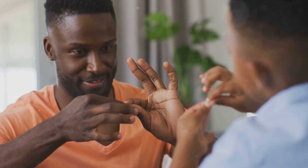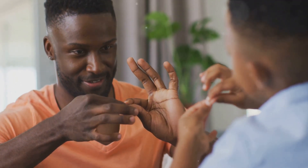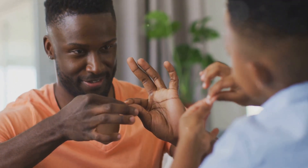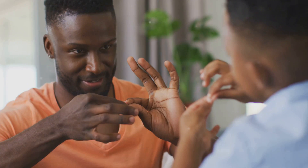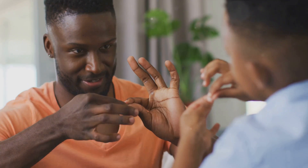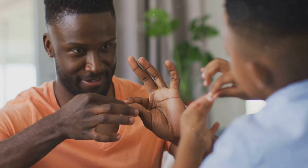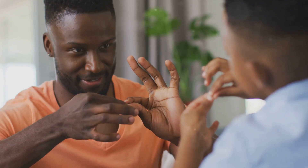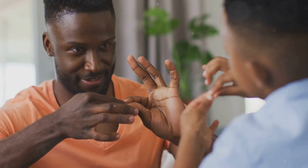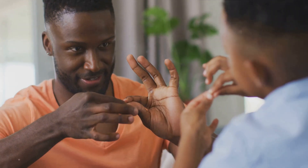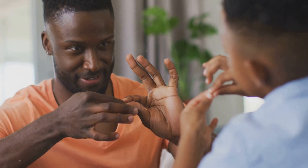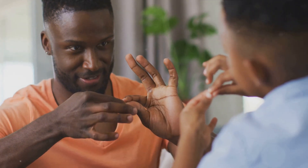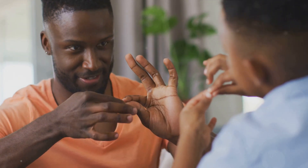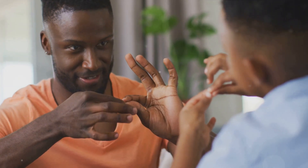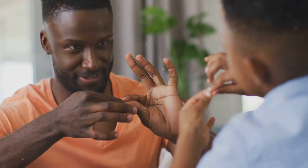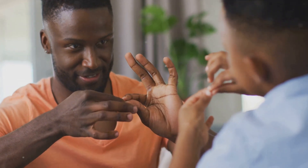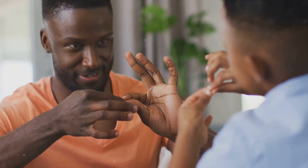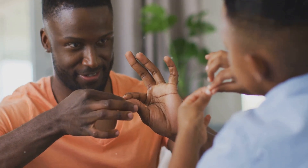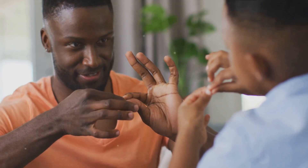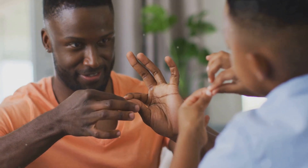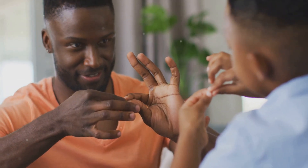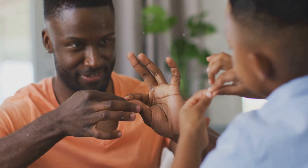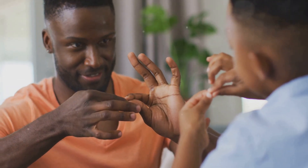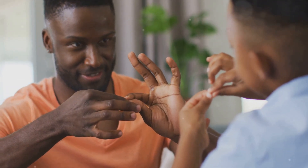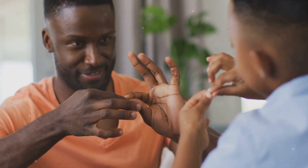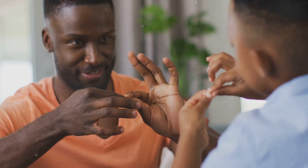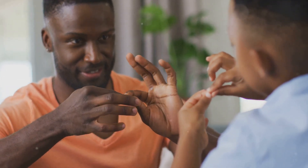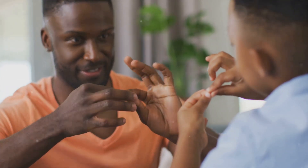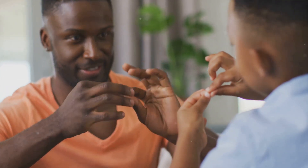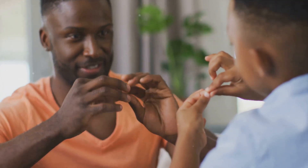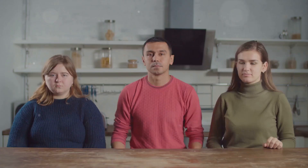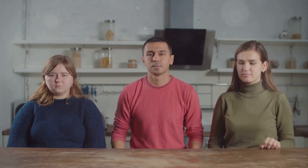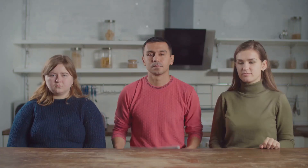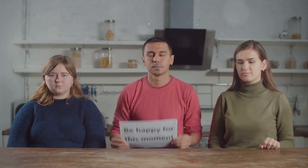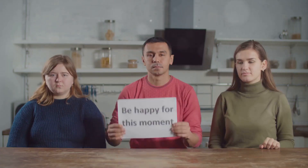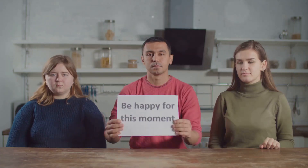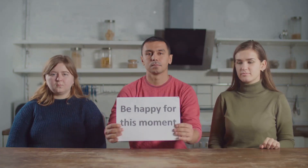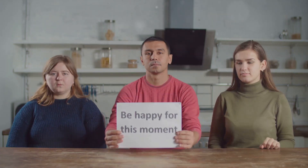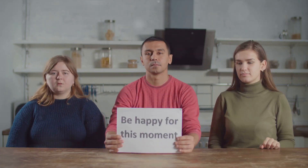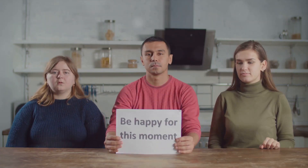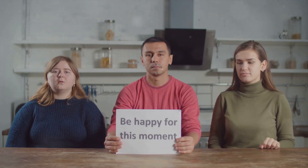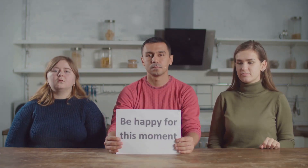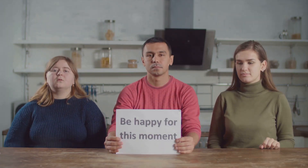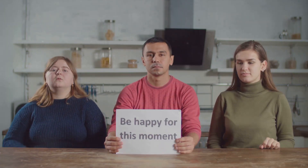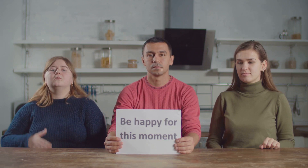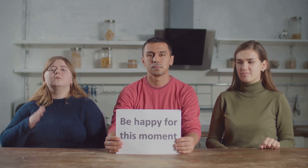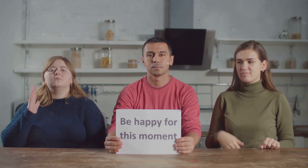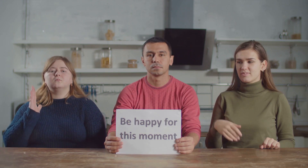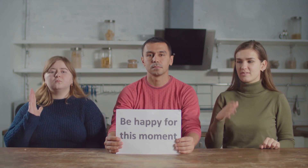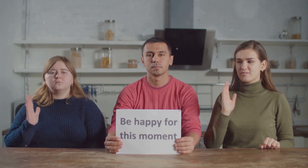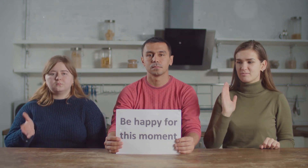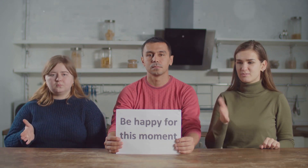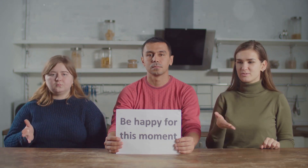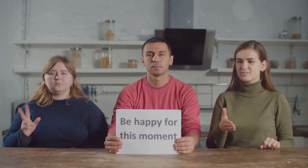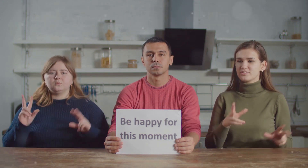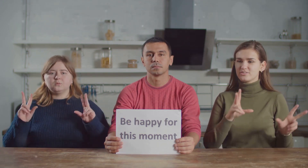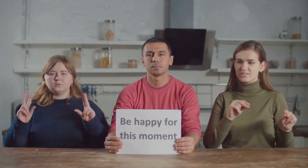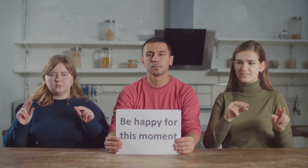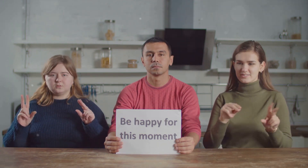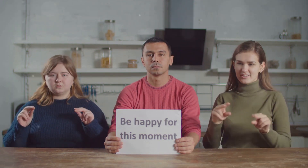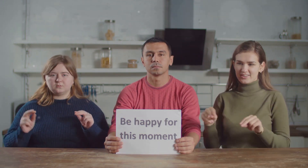linguistic components, proving that it was more than just, quote, English on the hands or pictures in the air. This was a monumental stride in validating